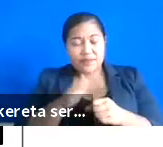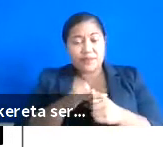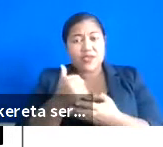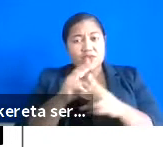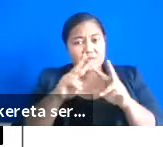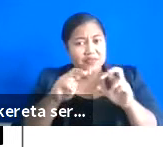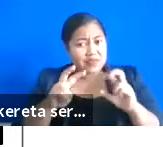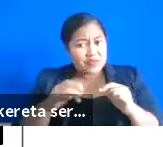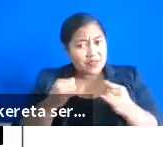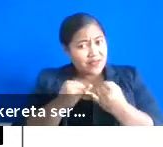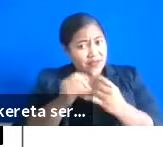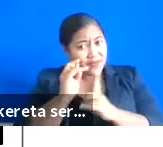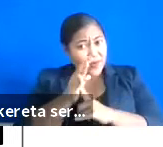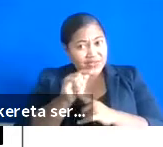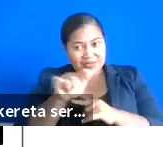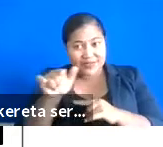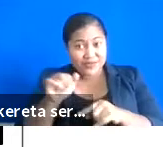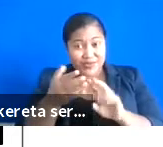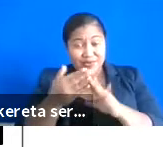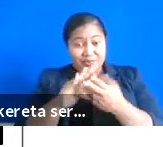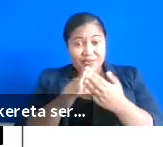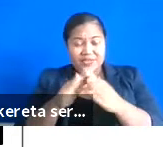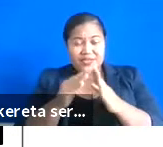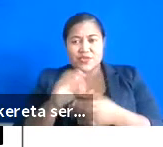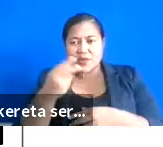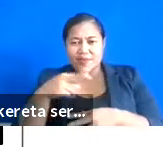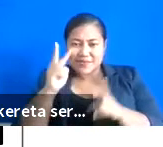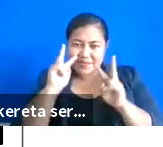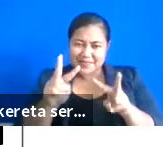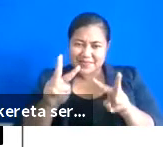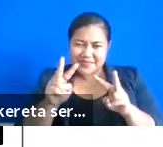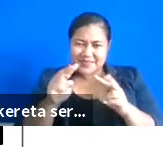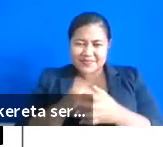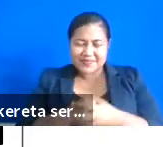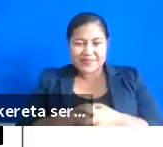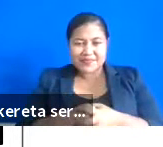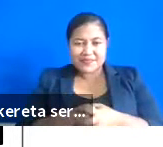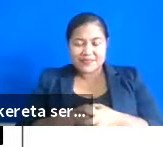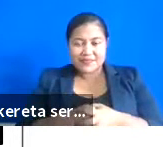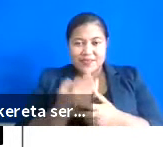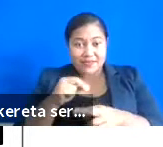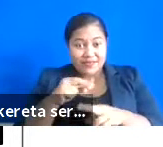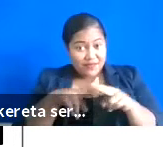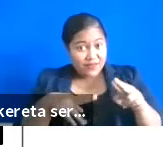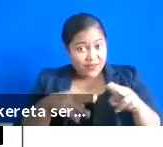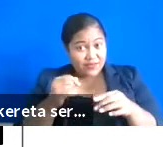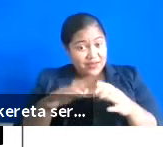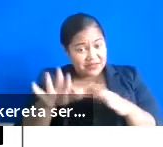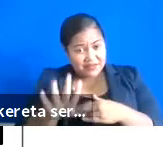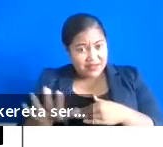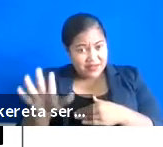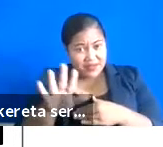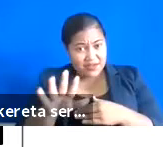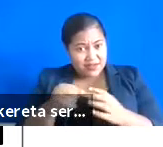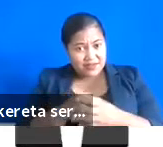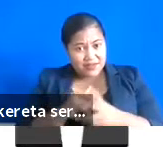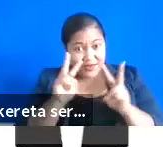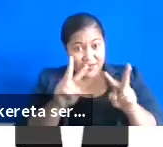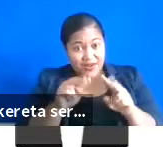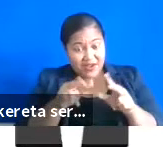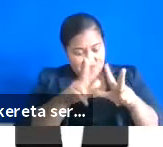useful to communities i wanted to visualize the extent to which funeral areas are practiced looking at vitilevo in